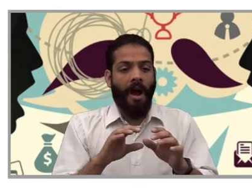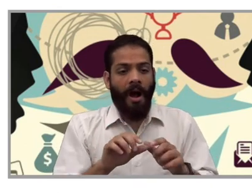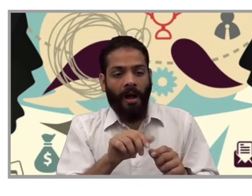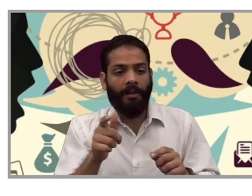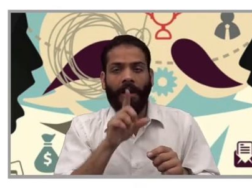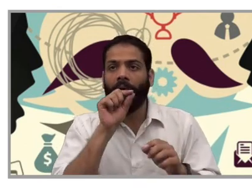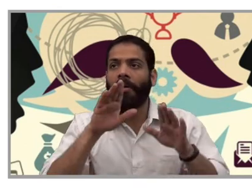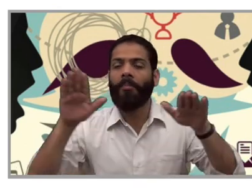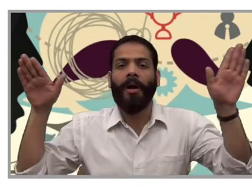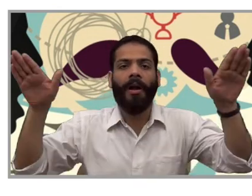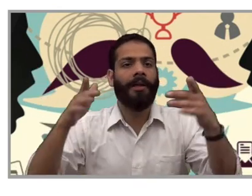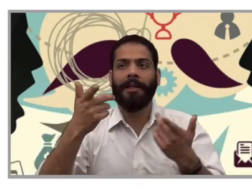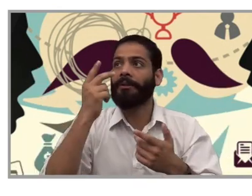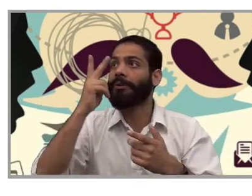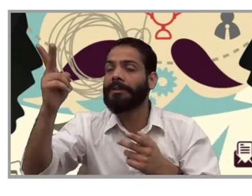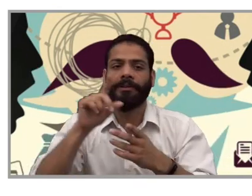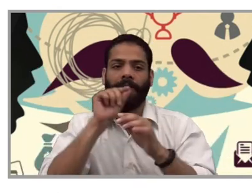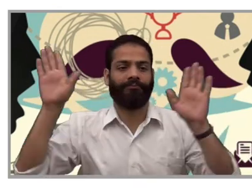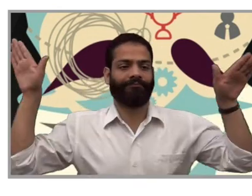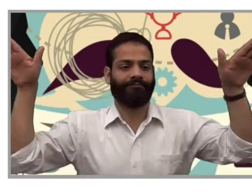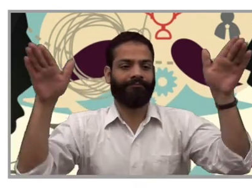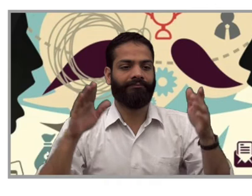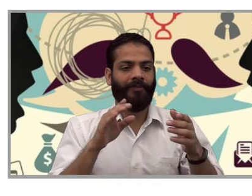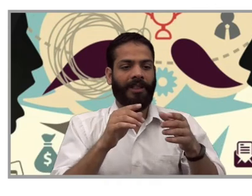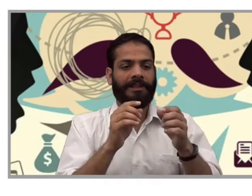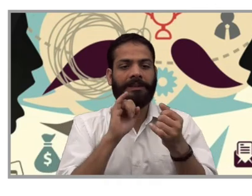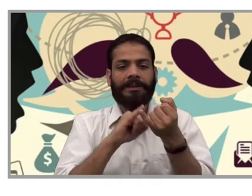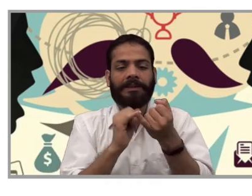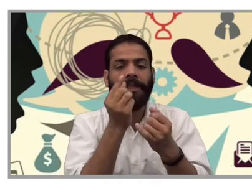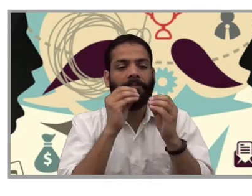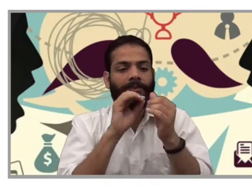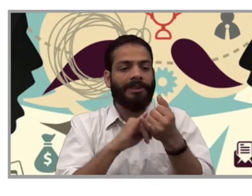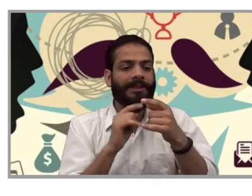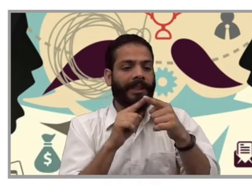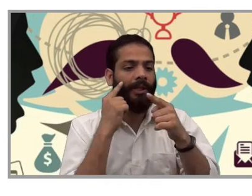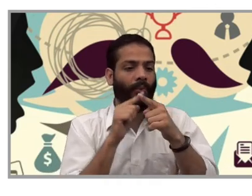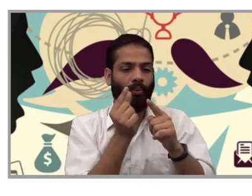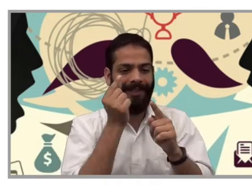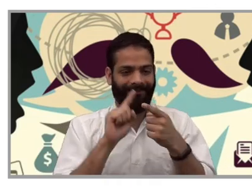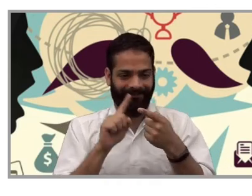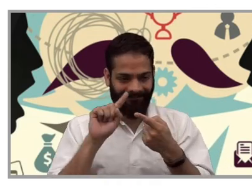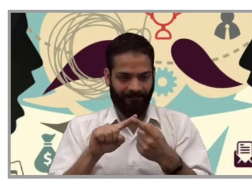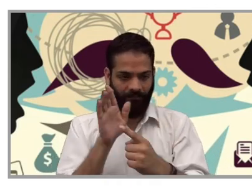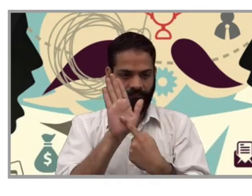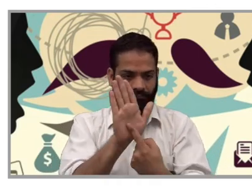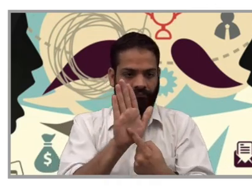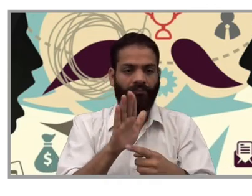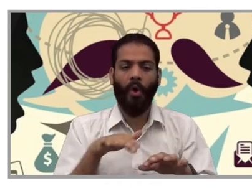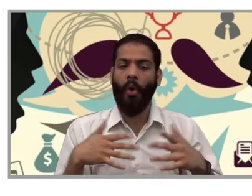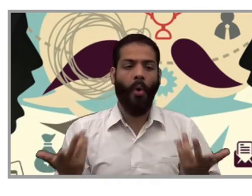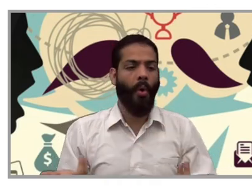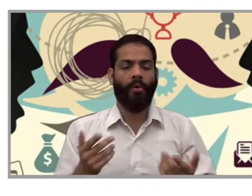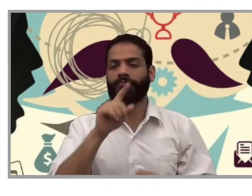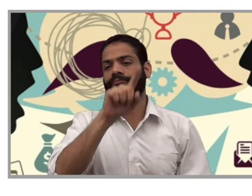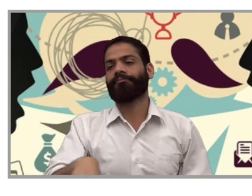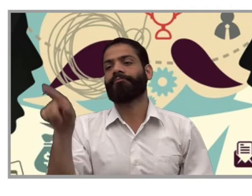second iconic sign for this is think. The next iconic basis